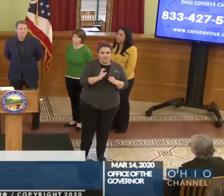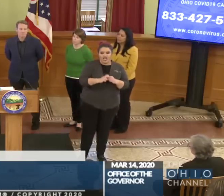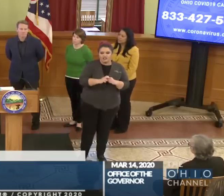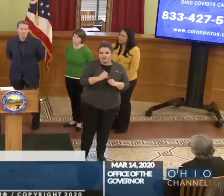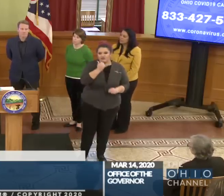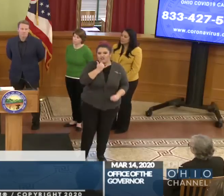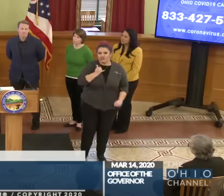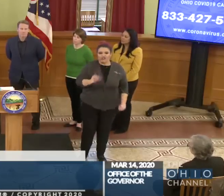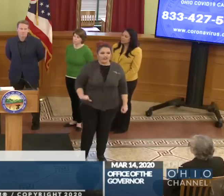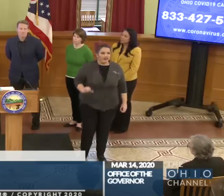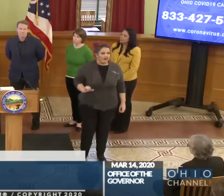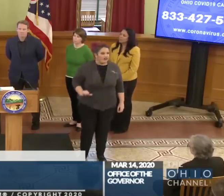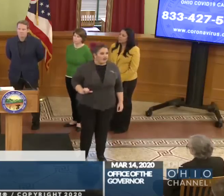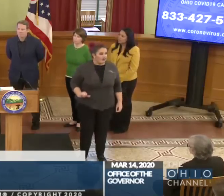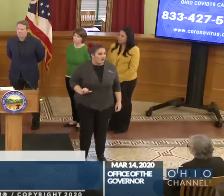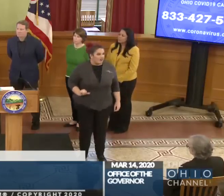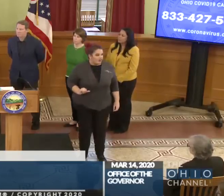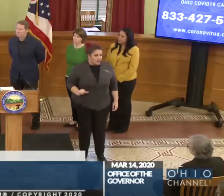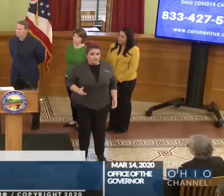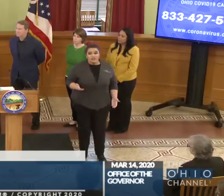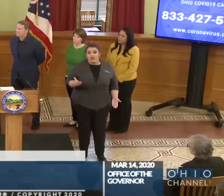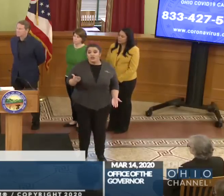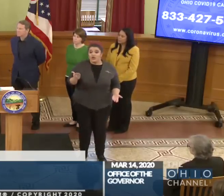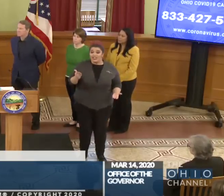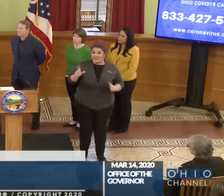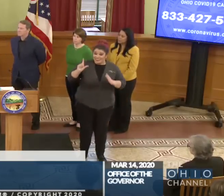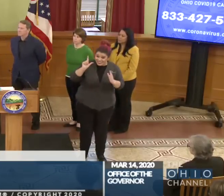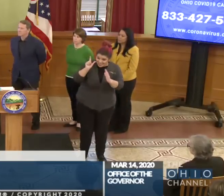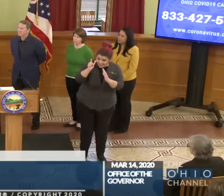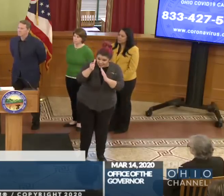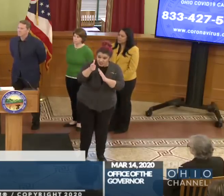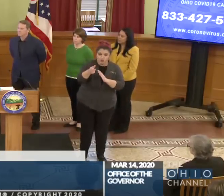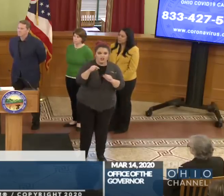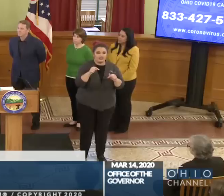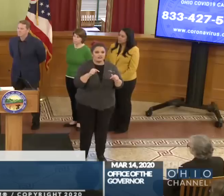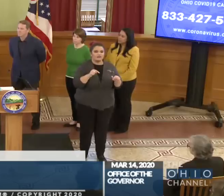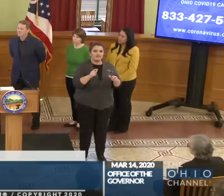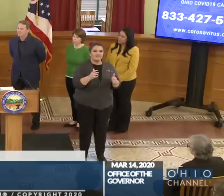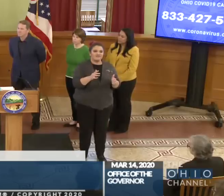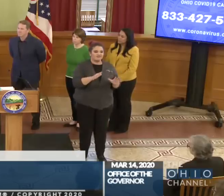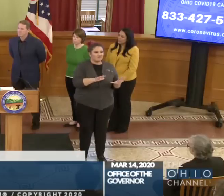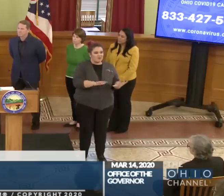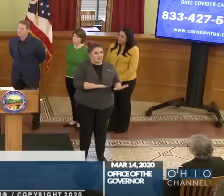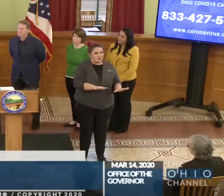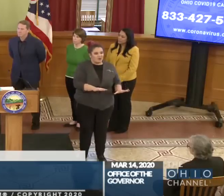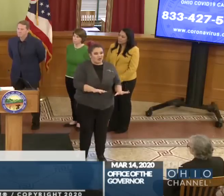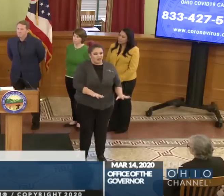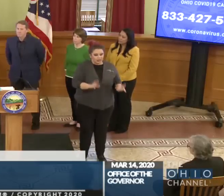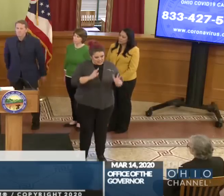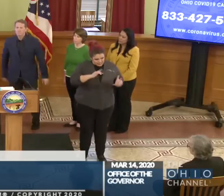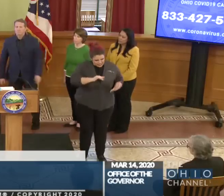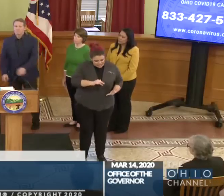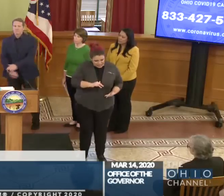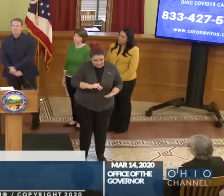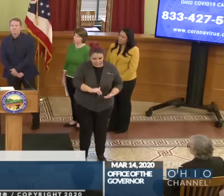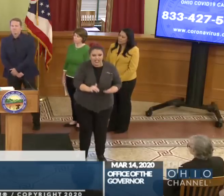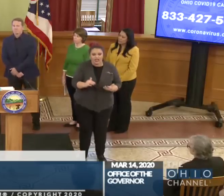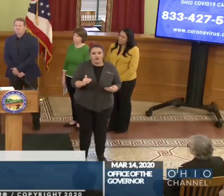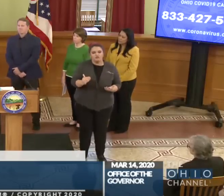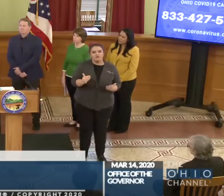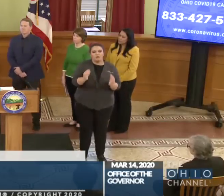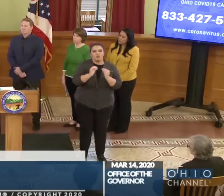that, when we can go back and we do look at all our surveillance data and other things, we'll know. So this is going to be very